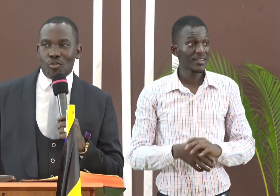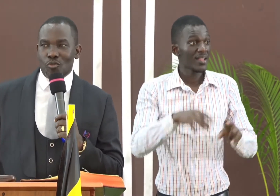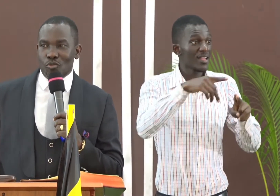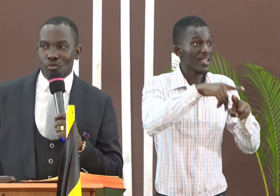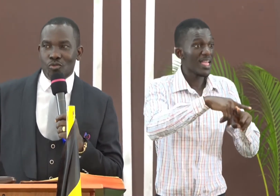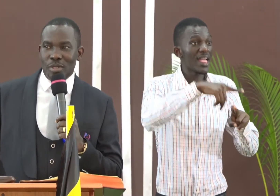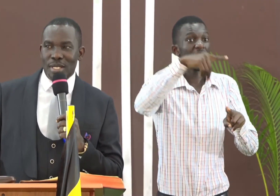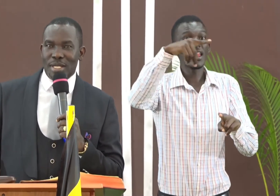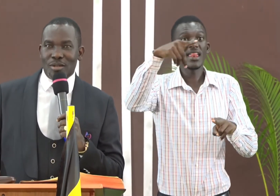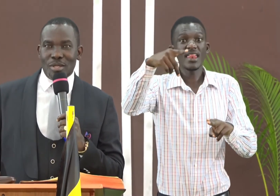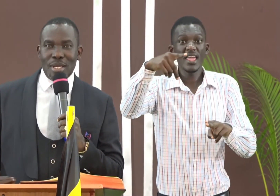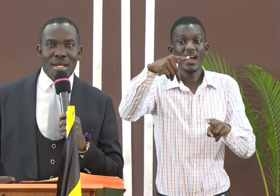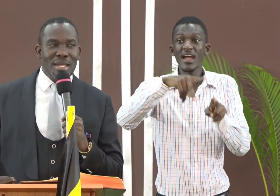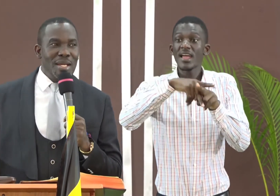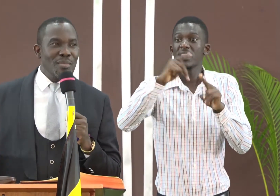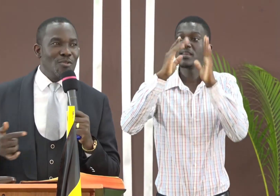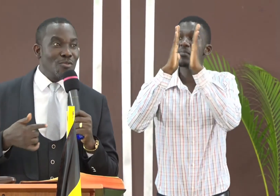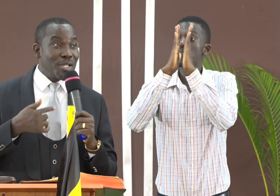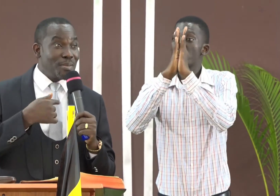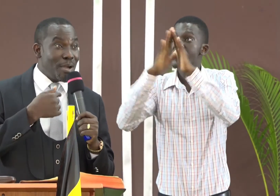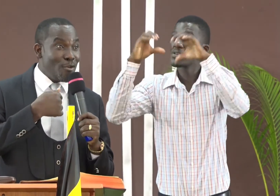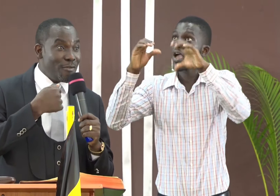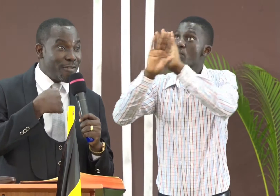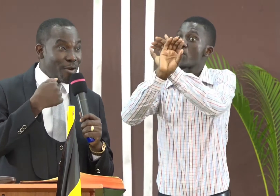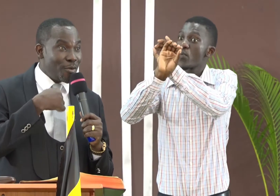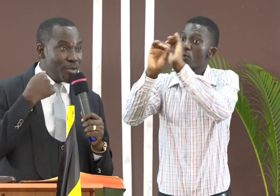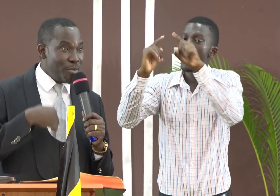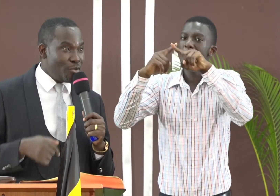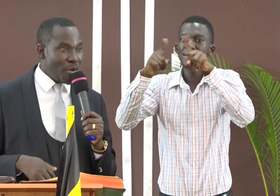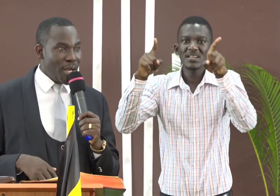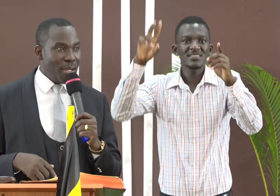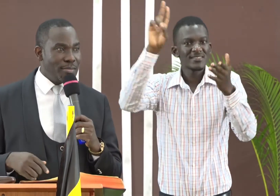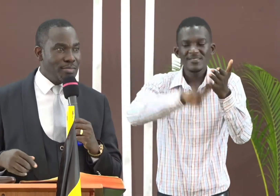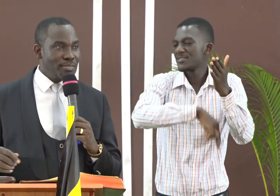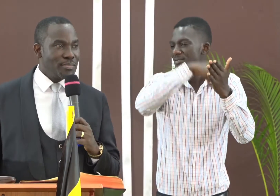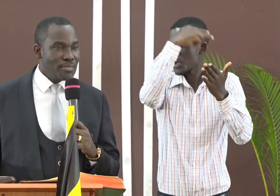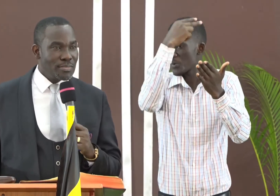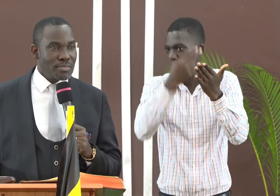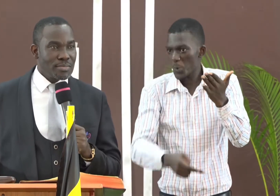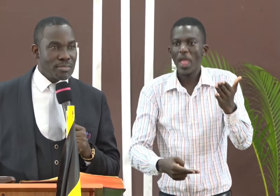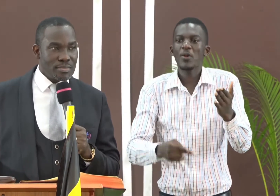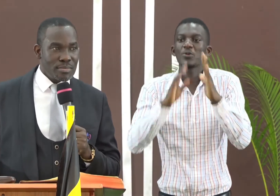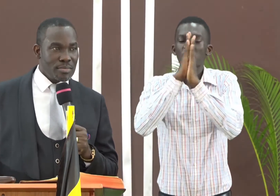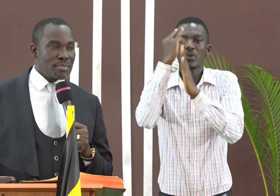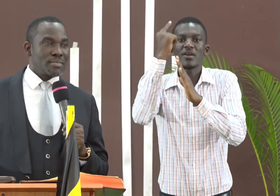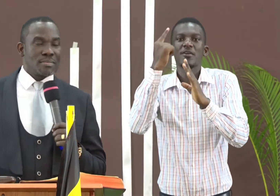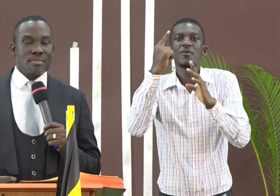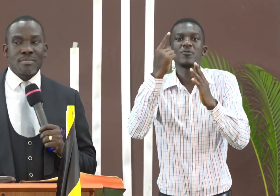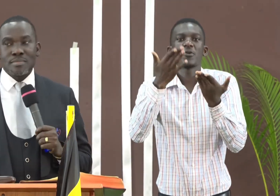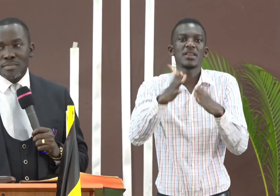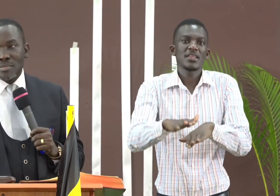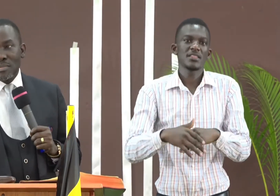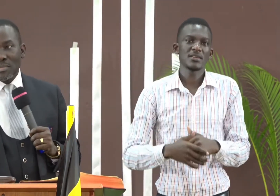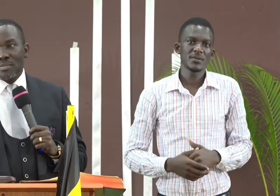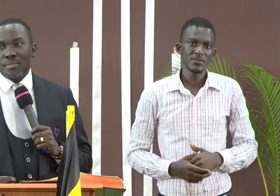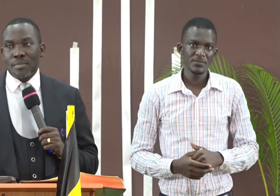yasibako ko kuguru neritatonya naye yalemerwa okusiba okufa kwe kuleme mutwala. Elijah was able to bind